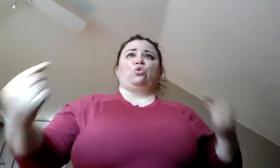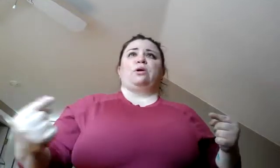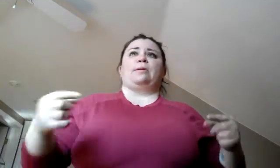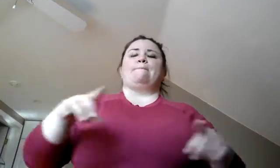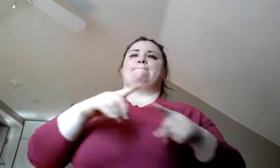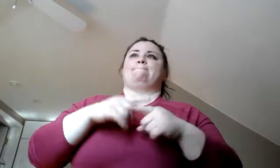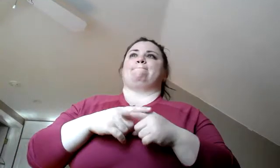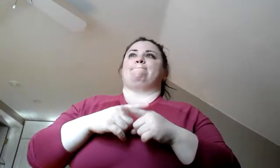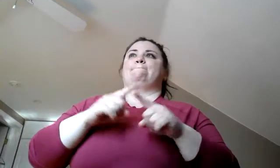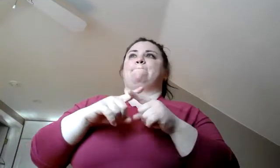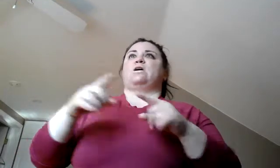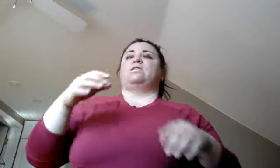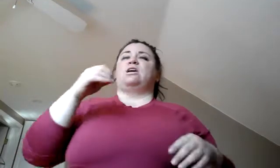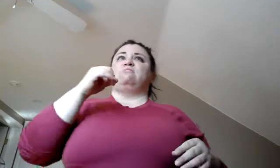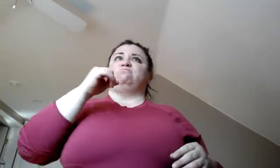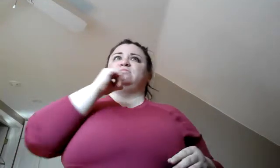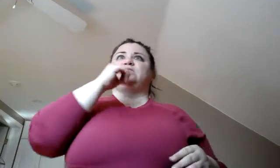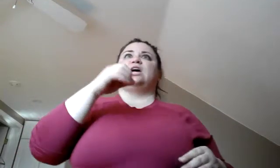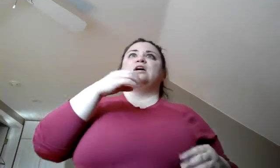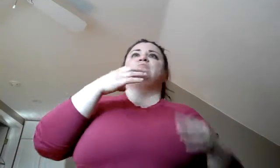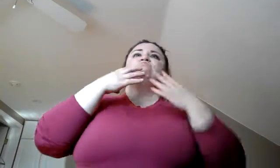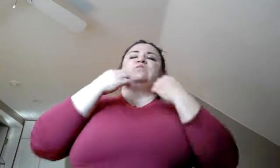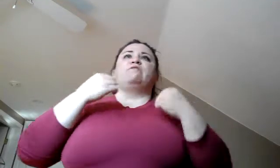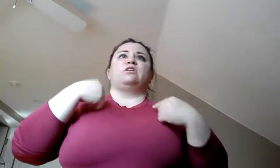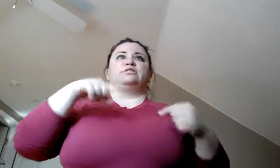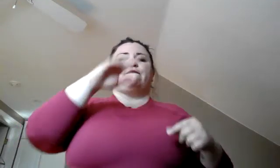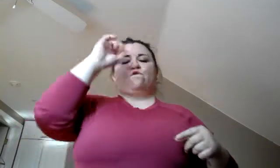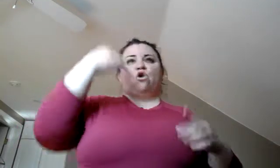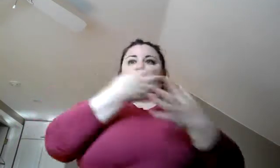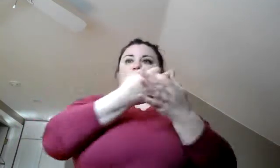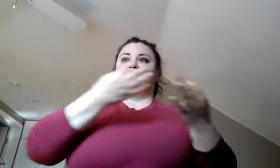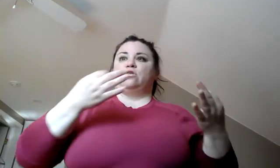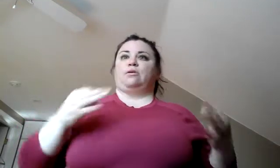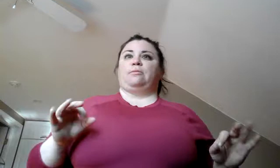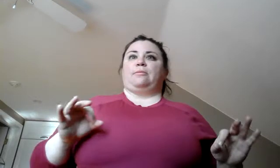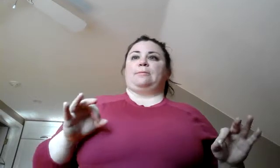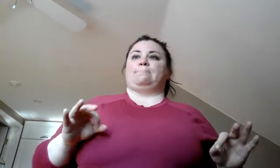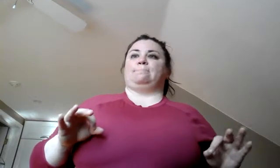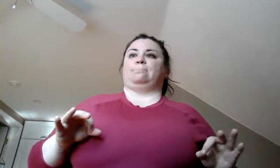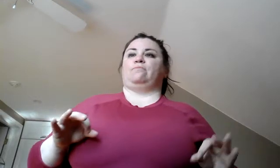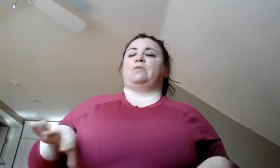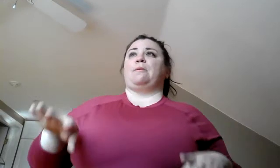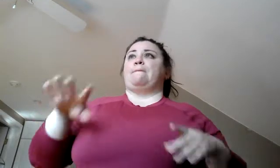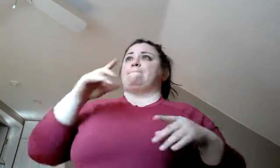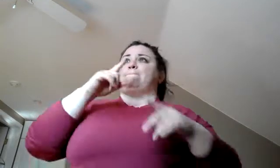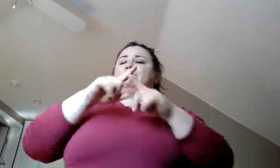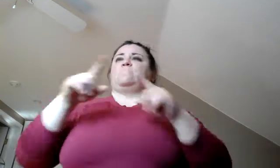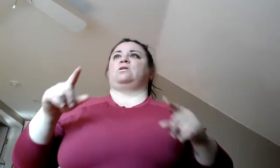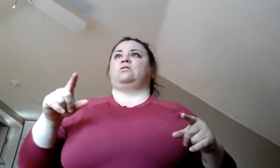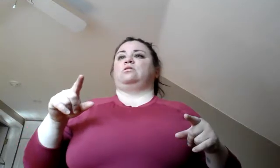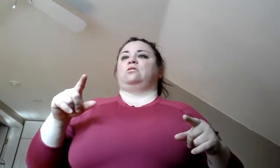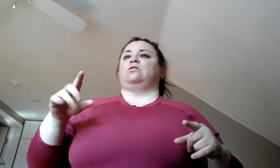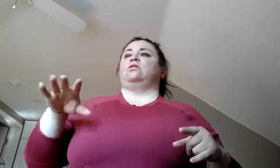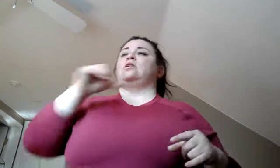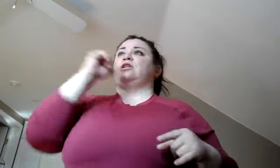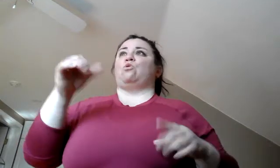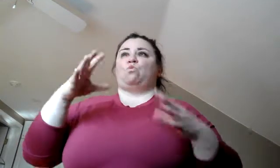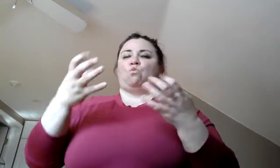they love us for our freedom. And they certainly don't want to set up a theocracy of Islamic fundamentalism that is free. But nevertheless,